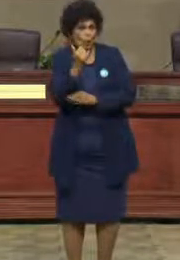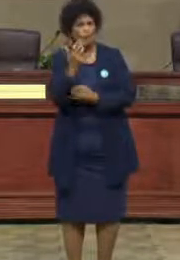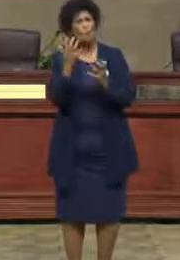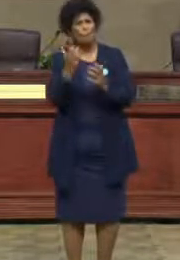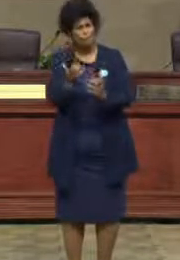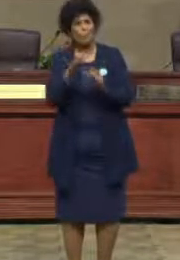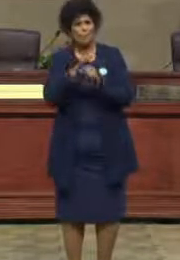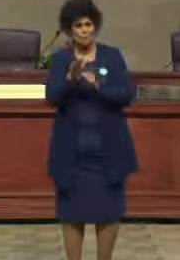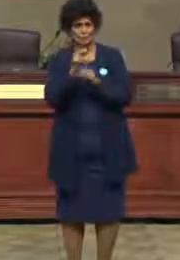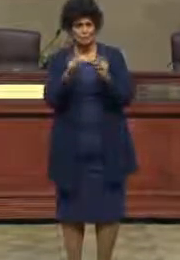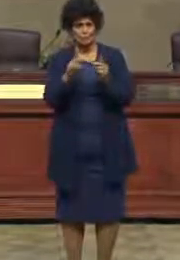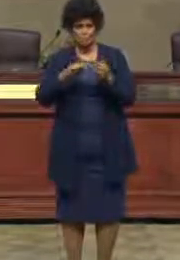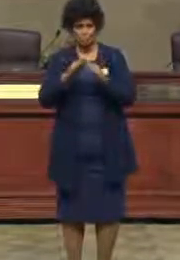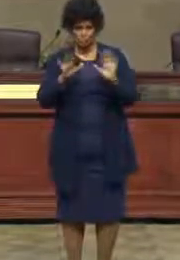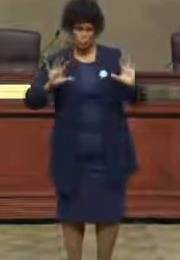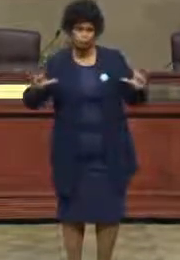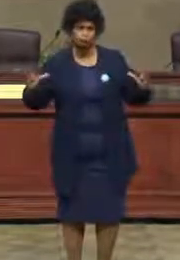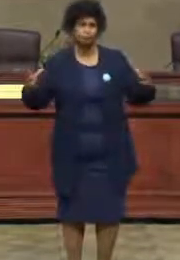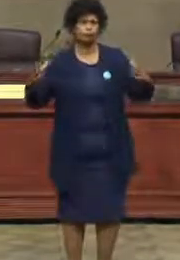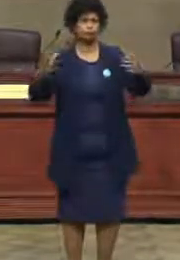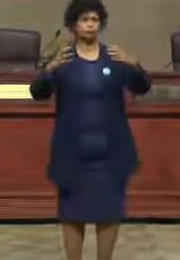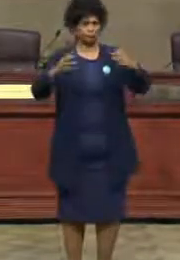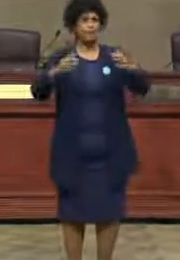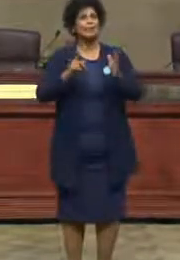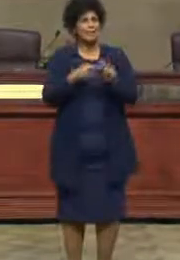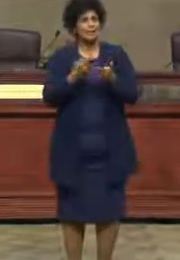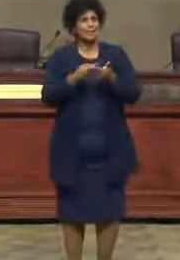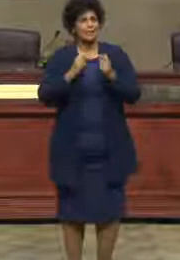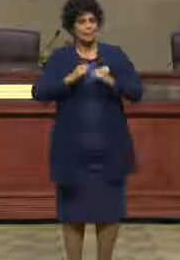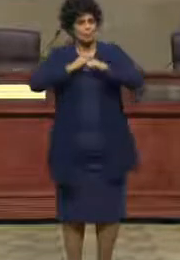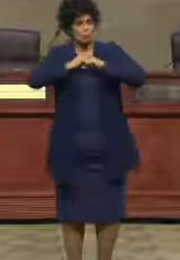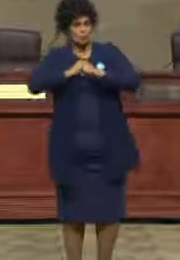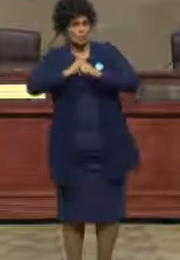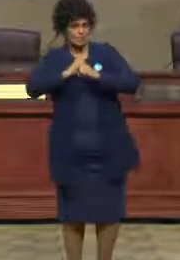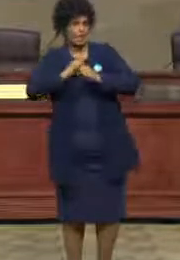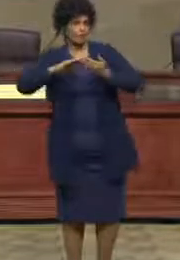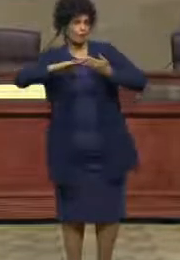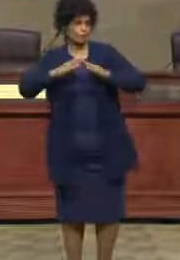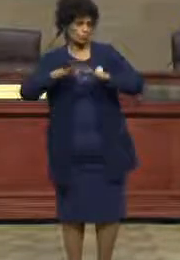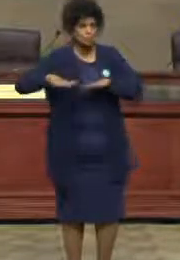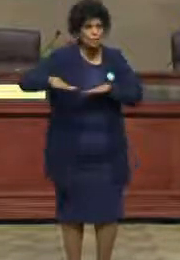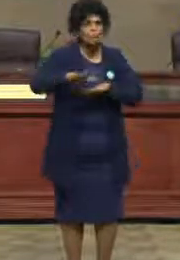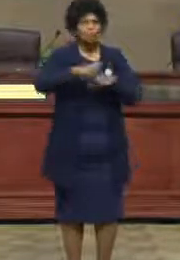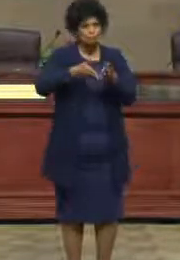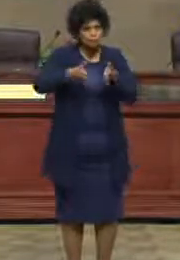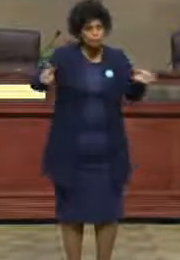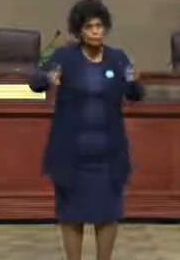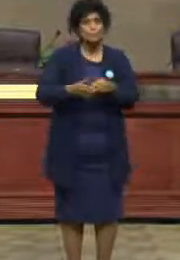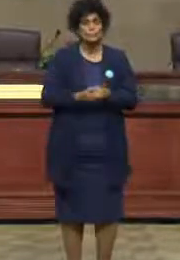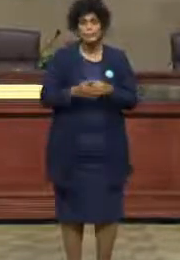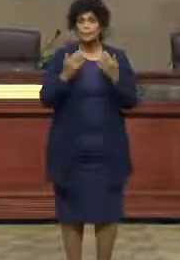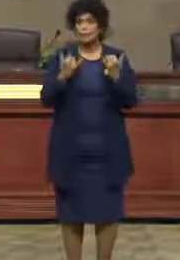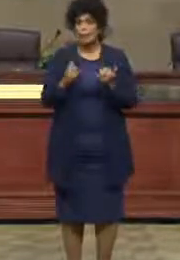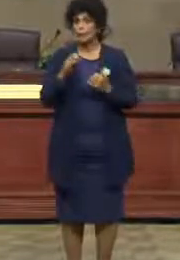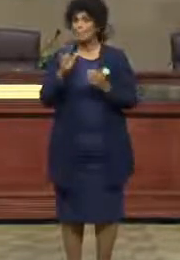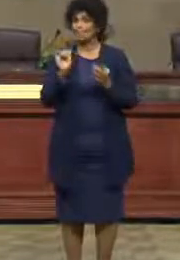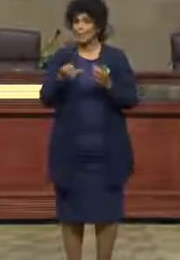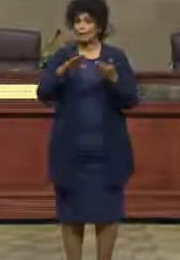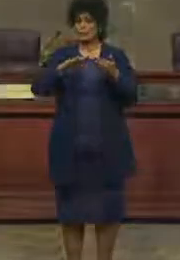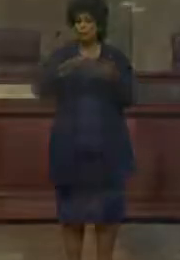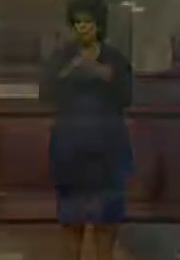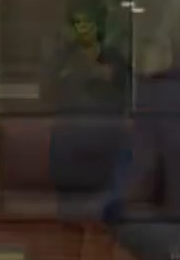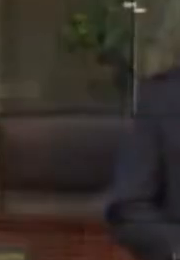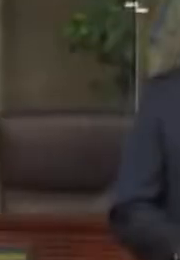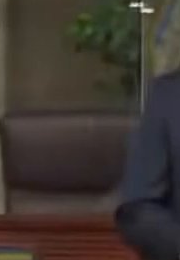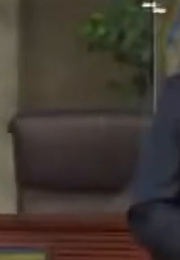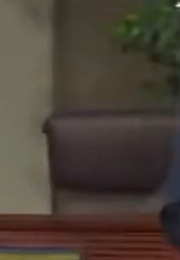immunity. Again, the town hall will be Monday. It will be at 4:30 p.m. And now with that, I'm going to turn it over